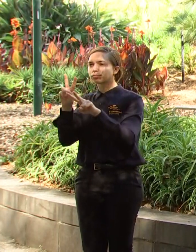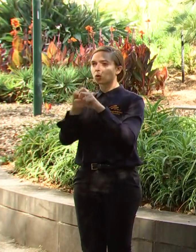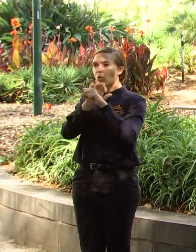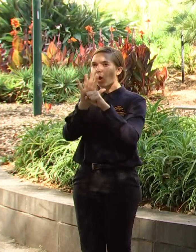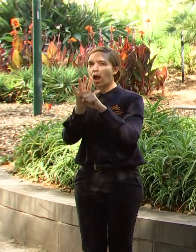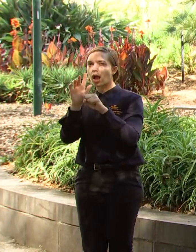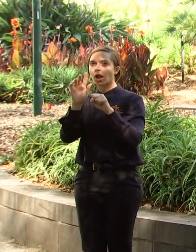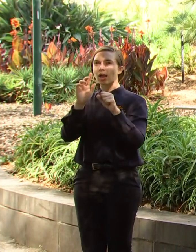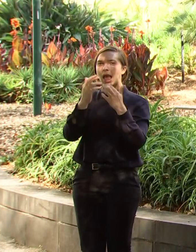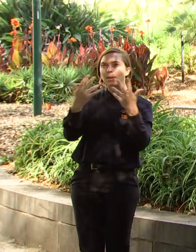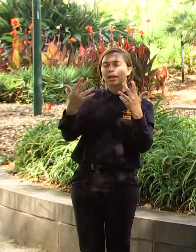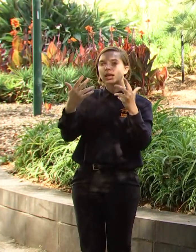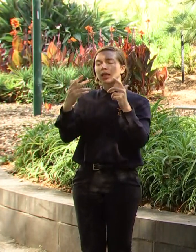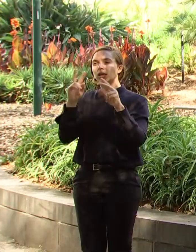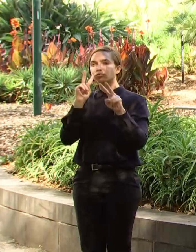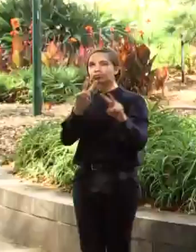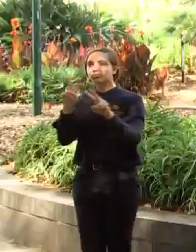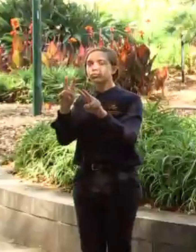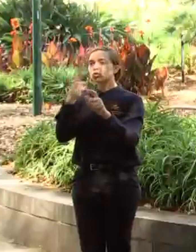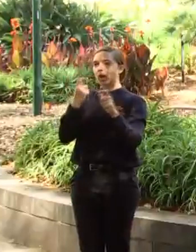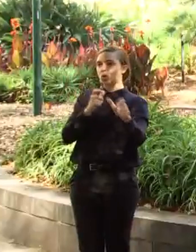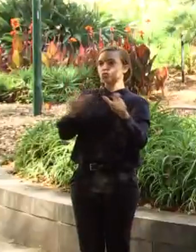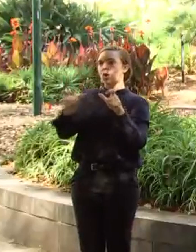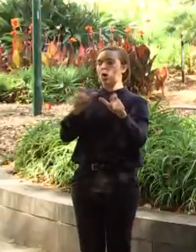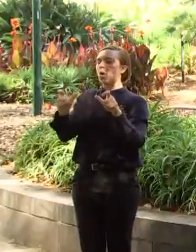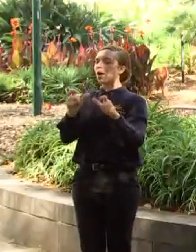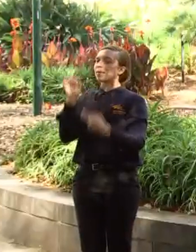if you've got multiple actions at each point of potential